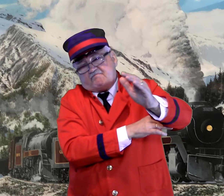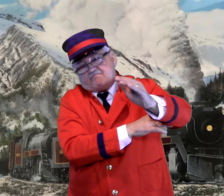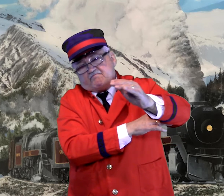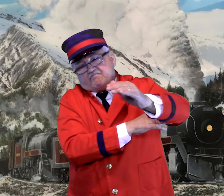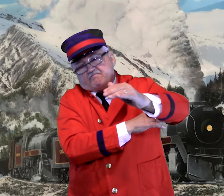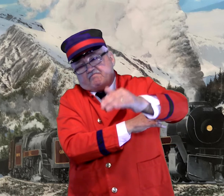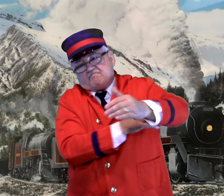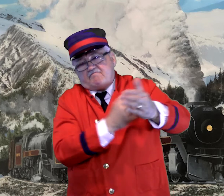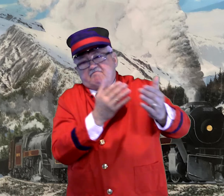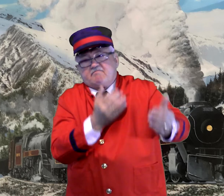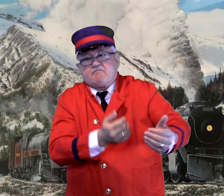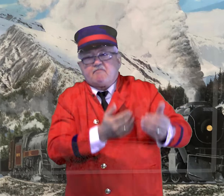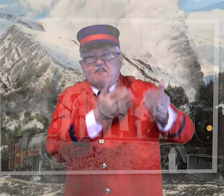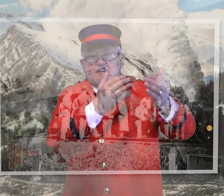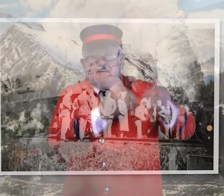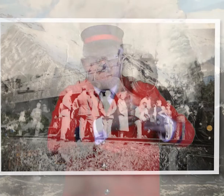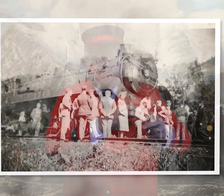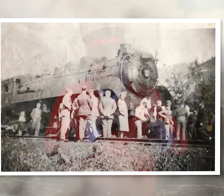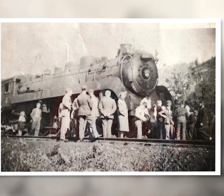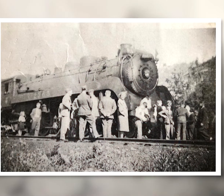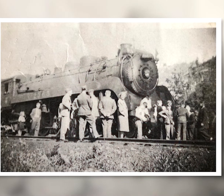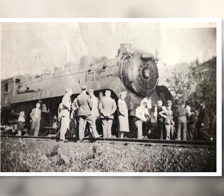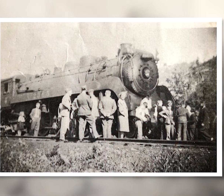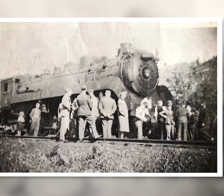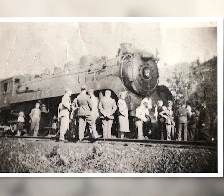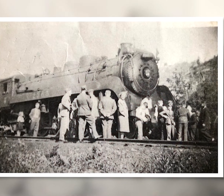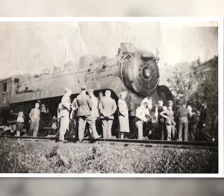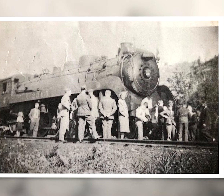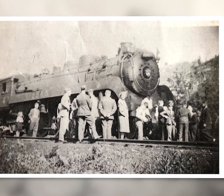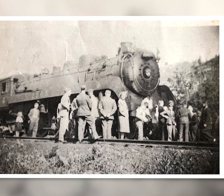that siding, waiting to continue its journey.